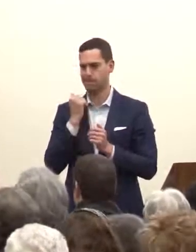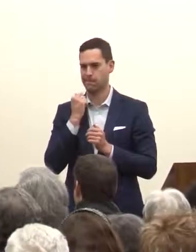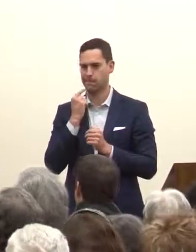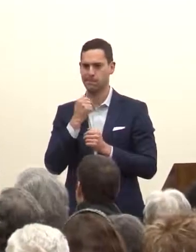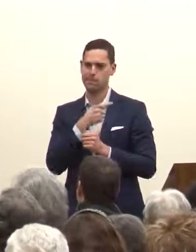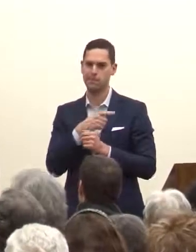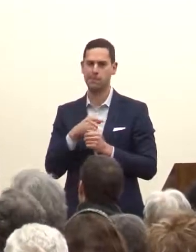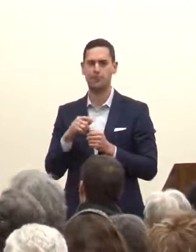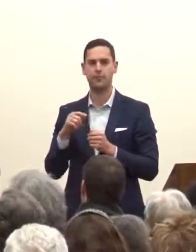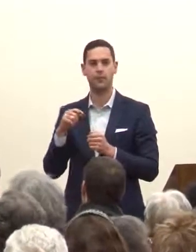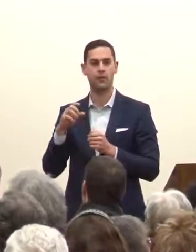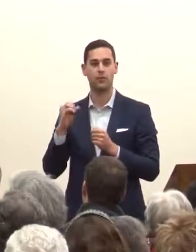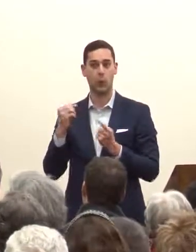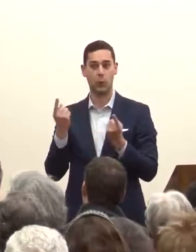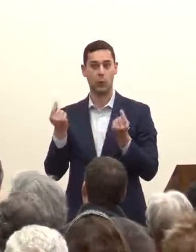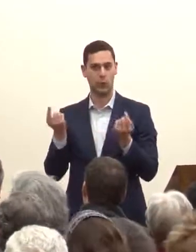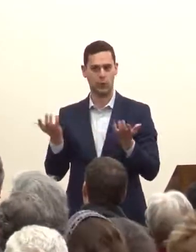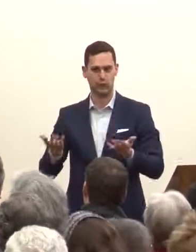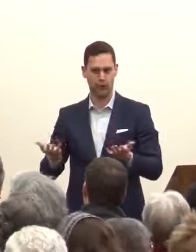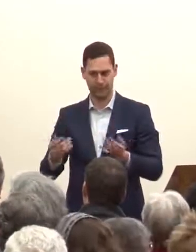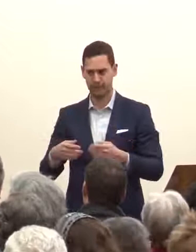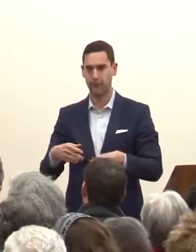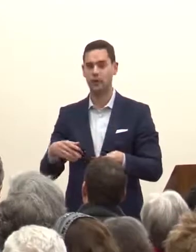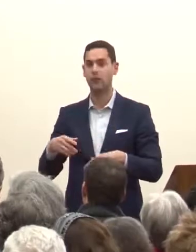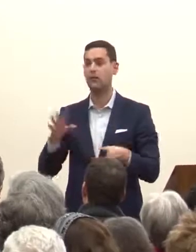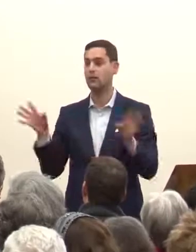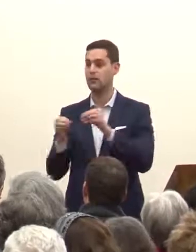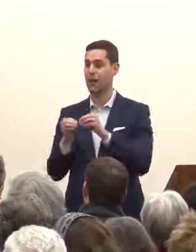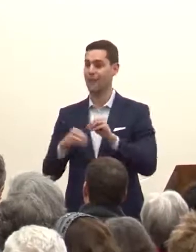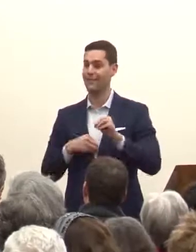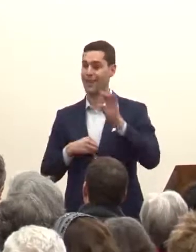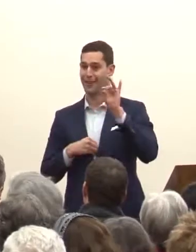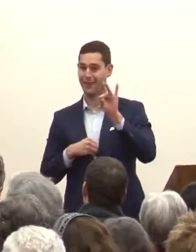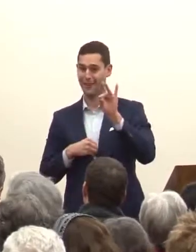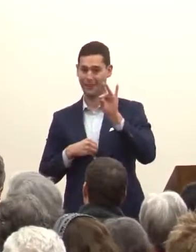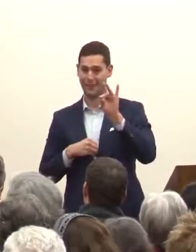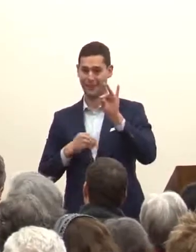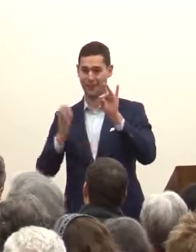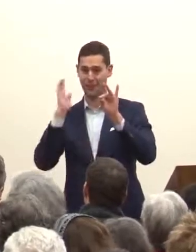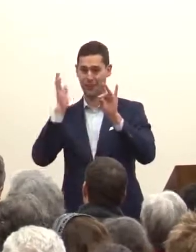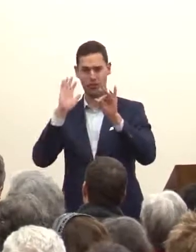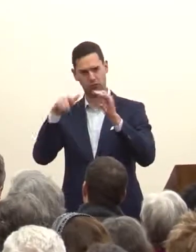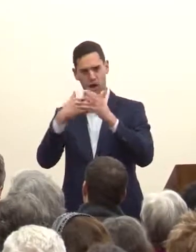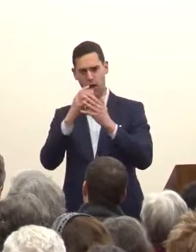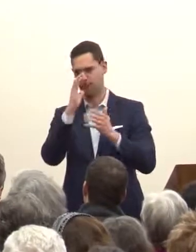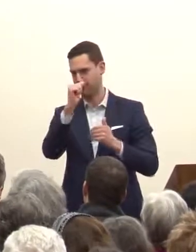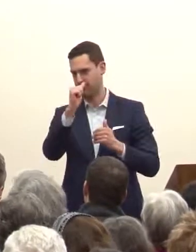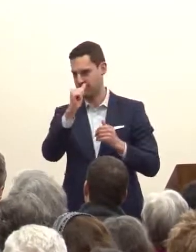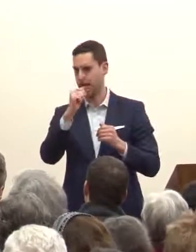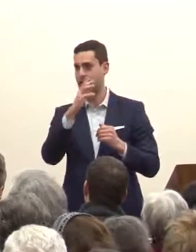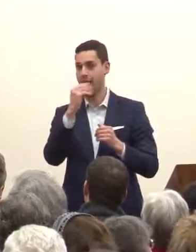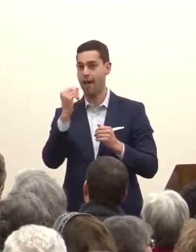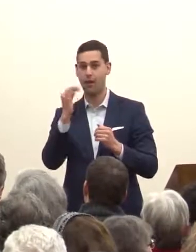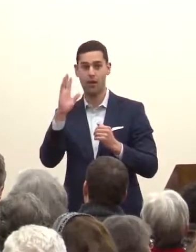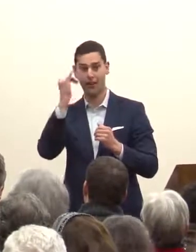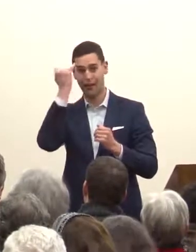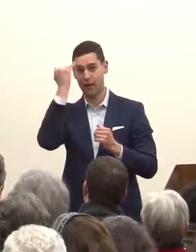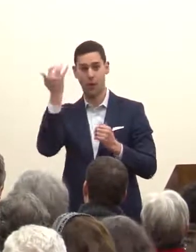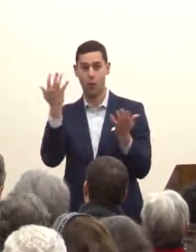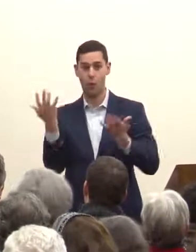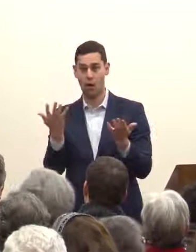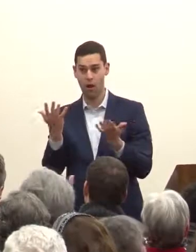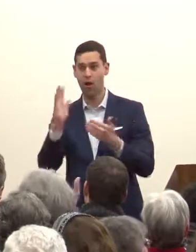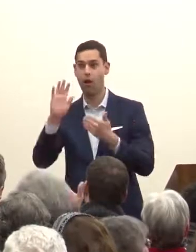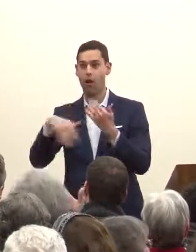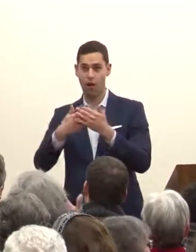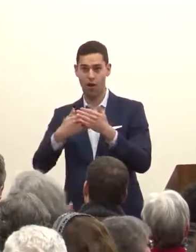So this is what it's going to be about. We have 8 interesting talks. It might not surprise you to know that the idea is that they are to